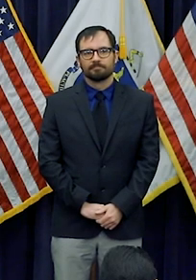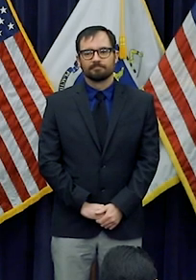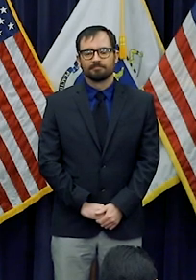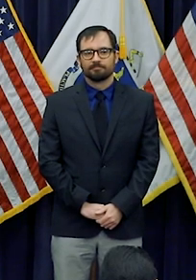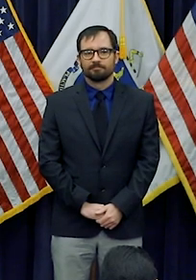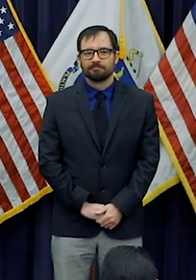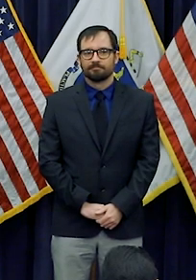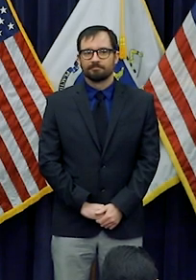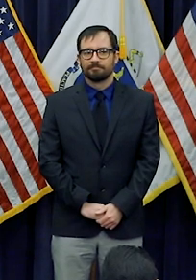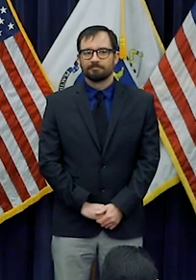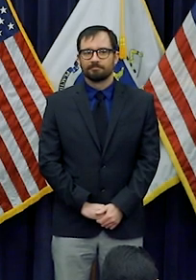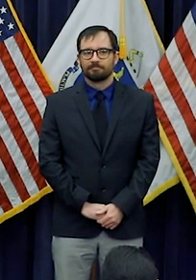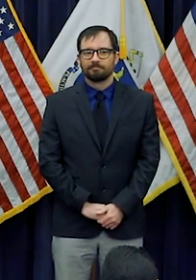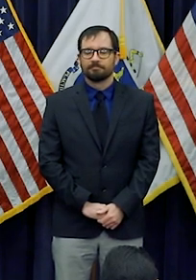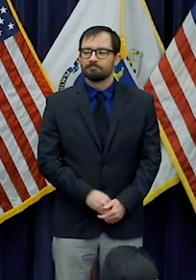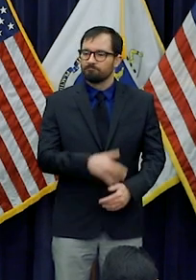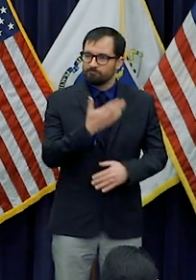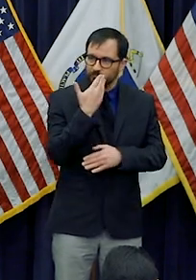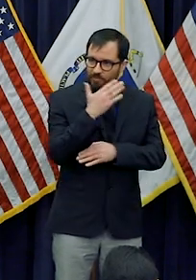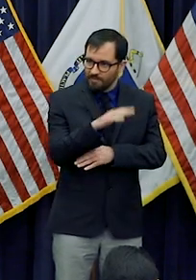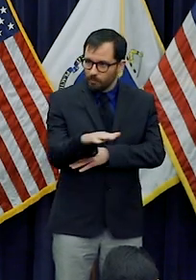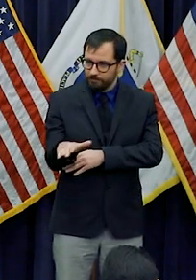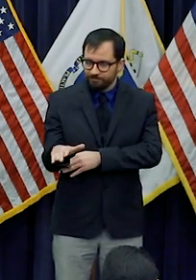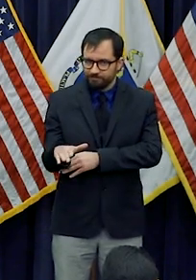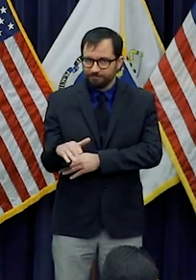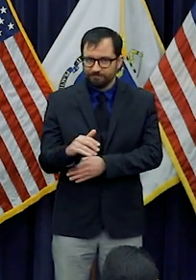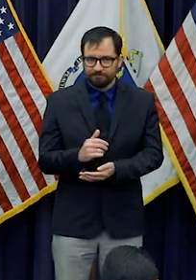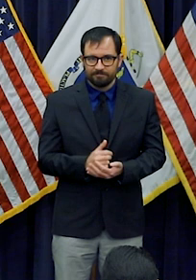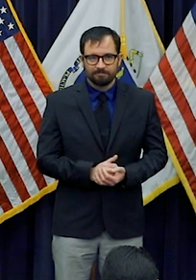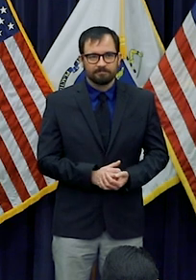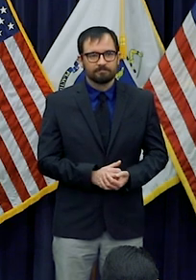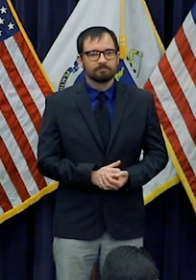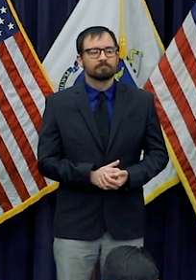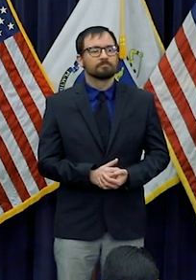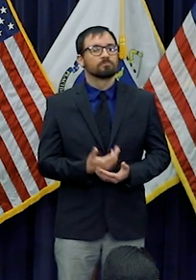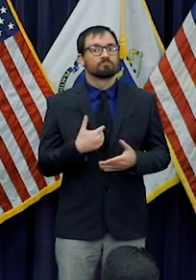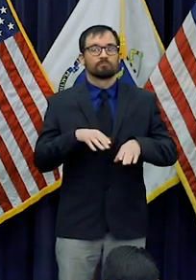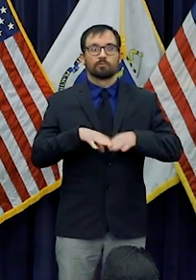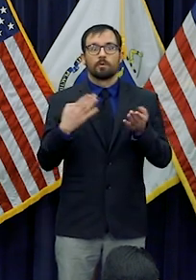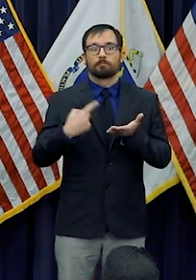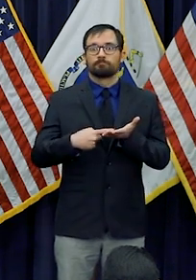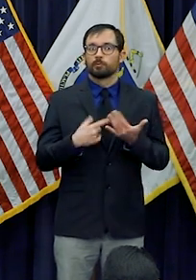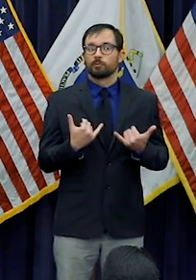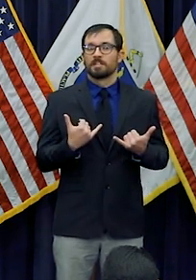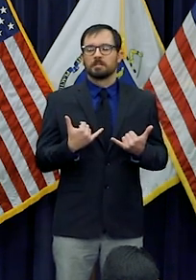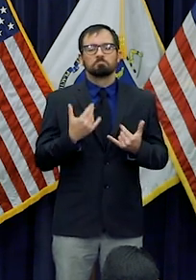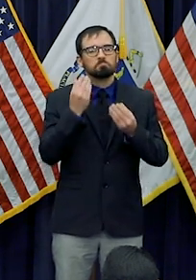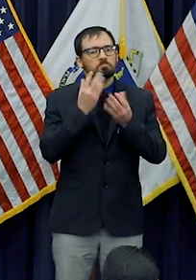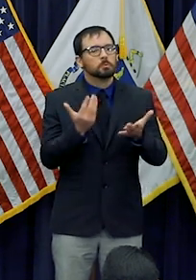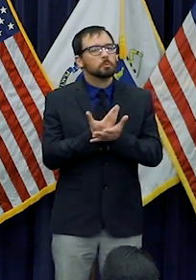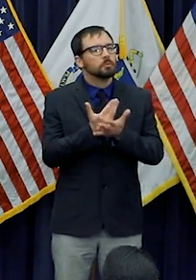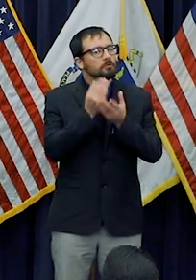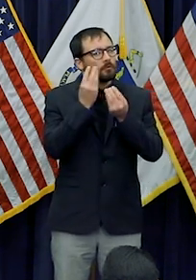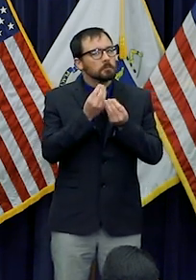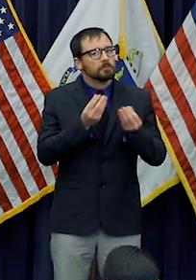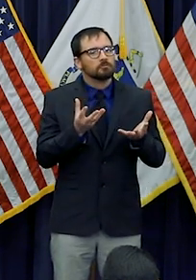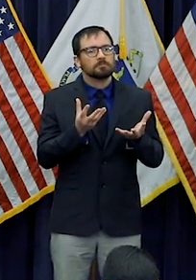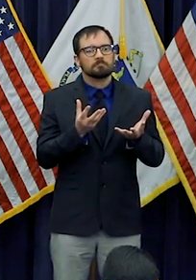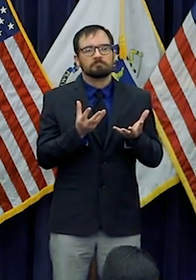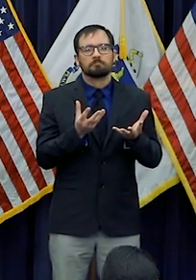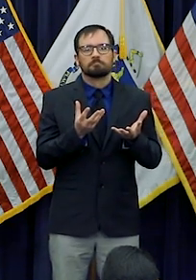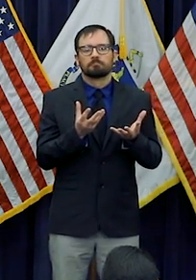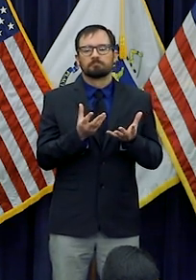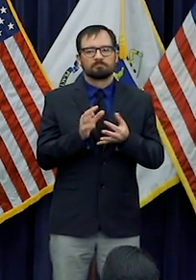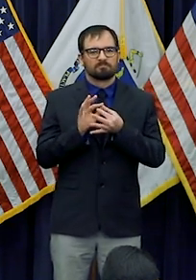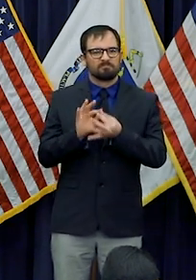So good afternoon. I want to start today by giving you an update on conversations that our administration's been having with the U.S. Army Corps of